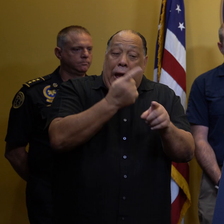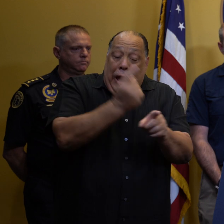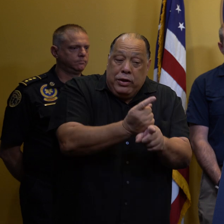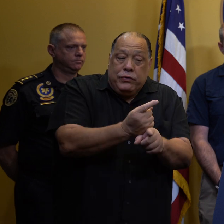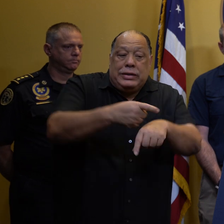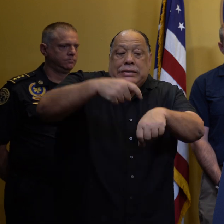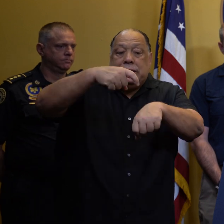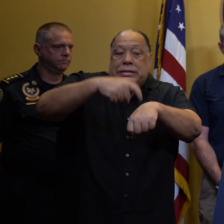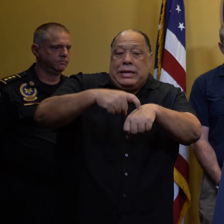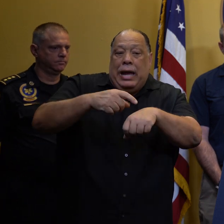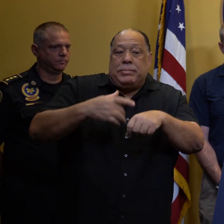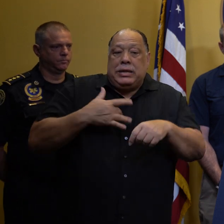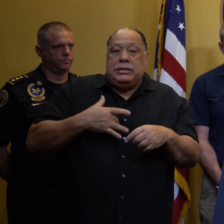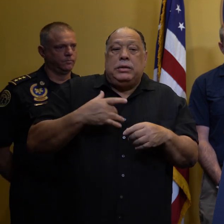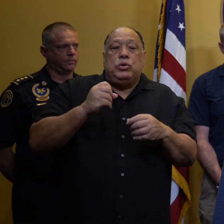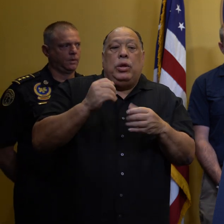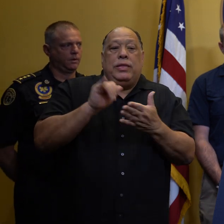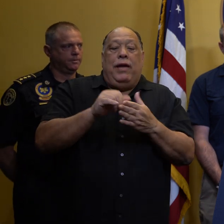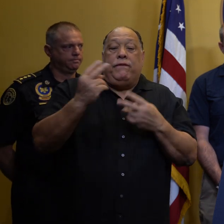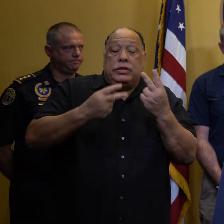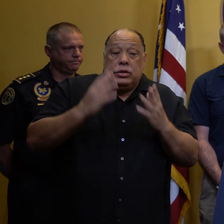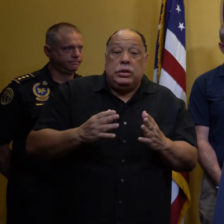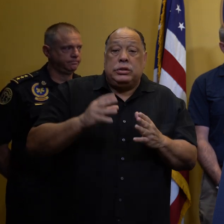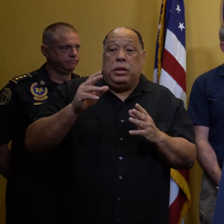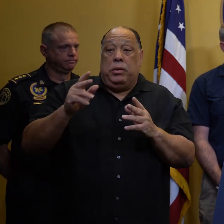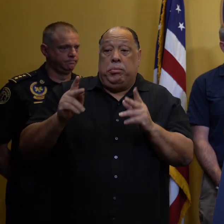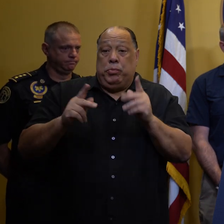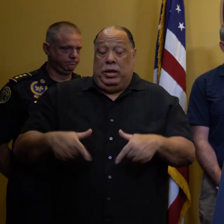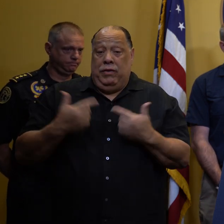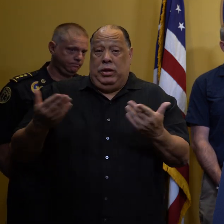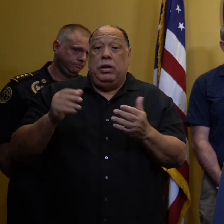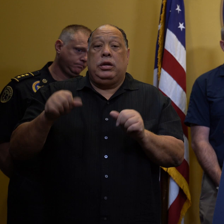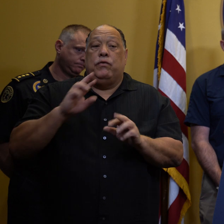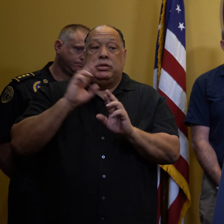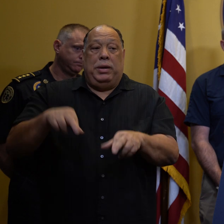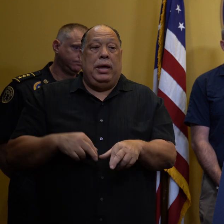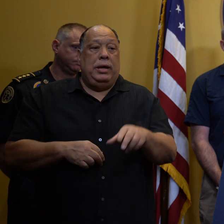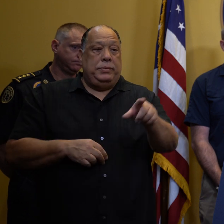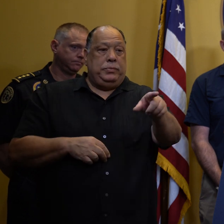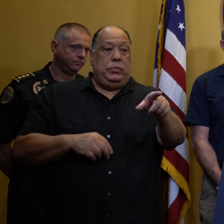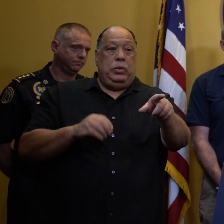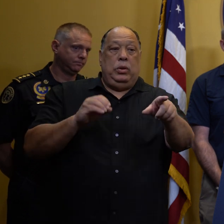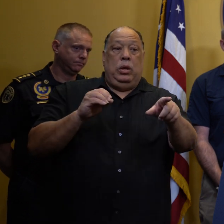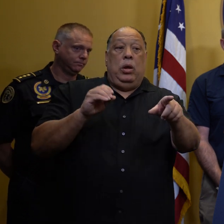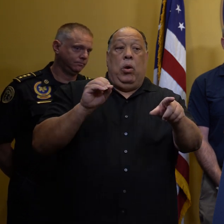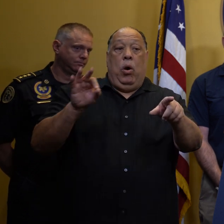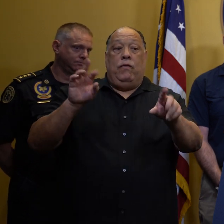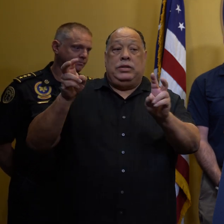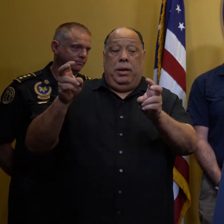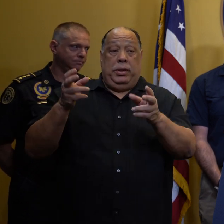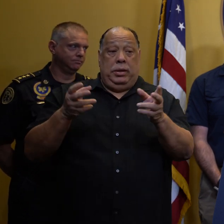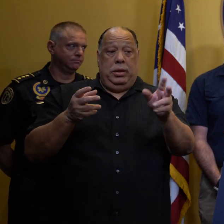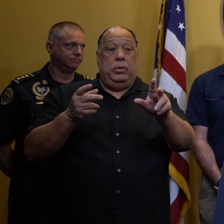data sets so that our residents and visitors can respond accordingly. Ms. Curtis? I have no on-topic questions, I have off-topic questions, if